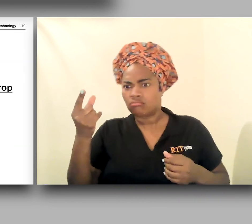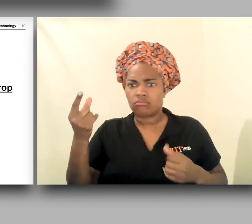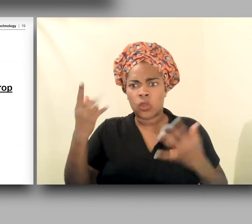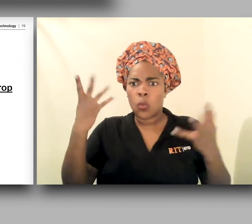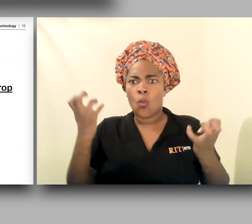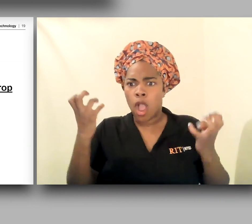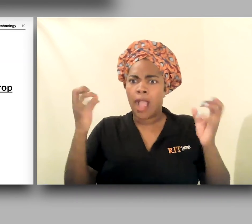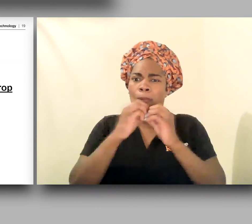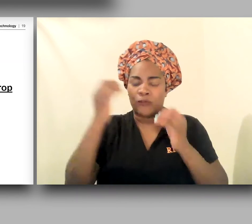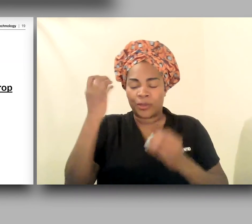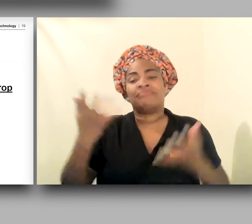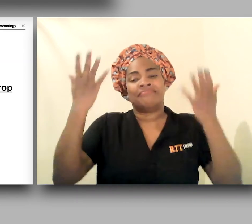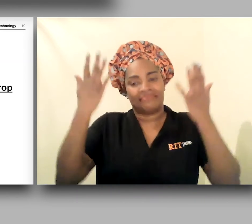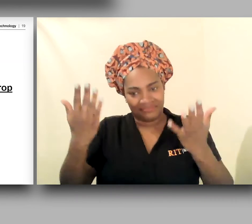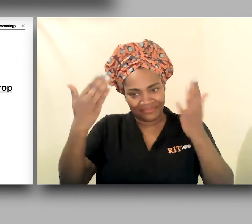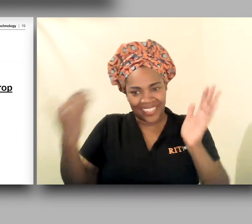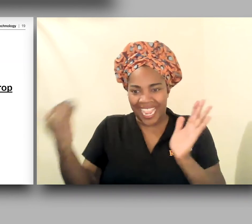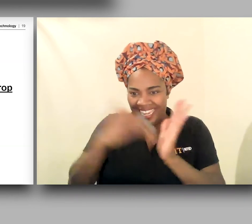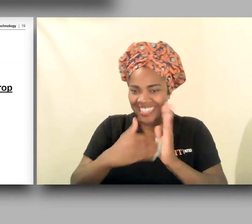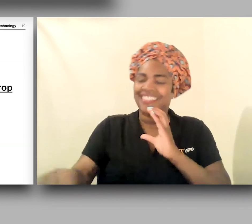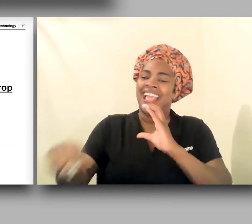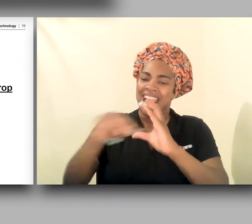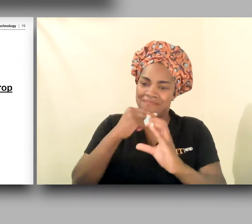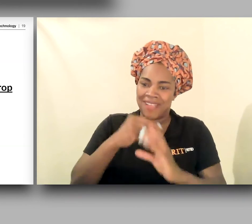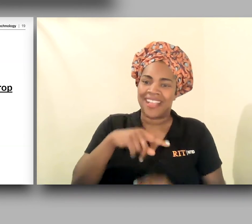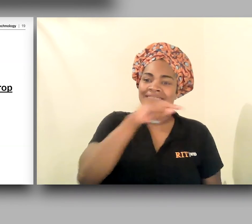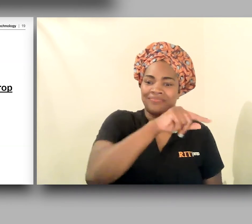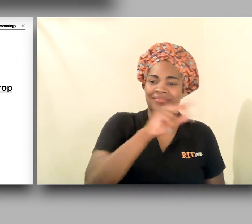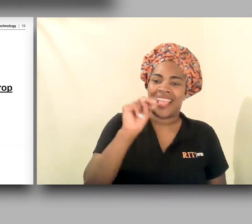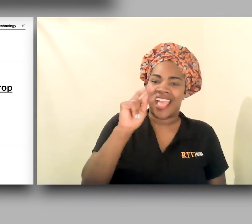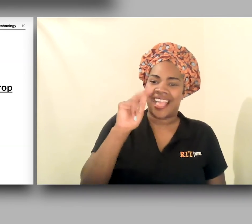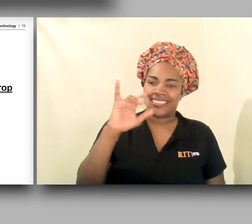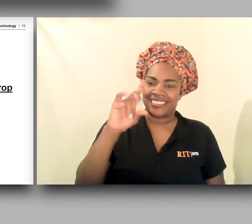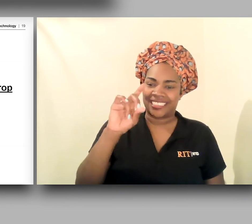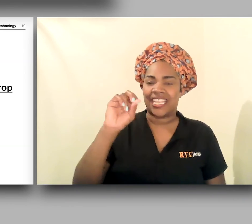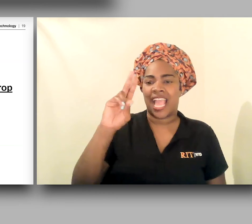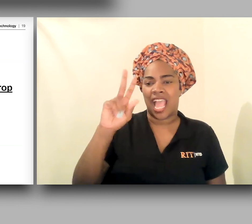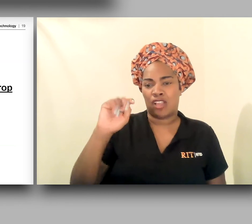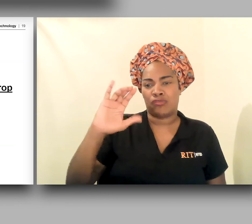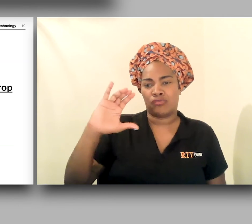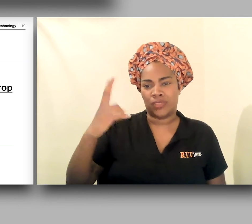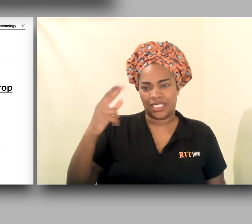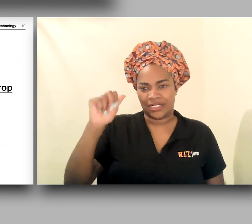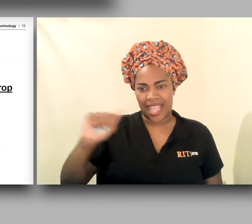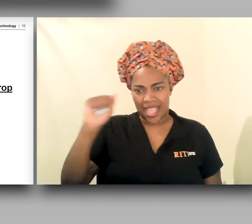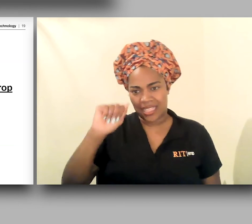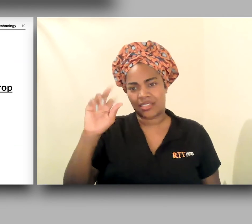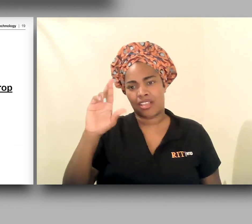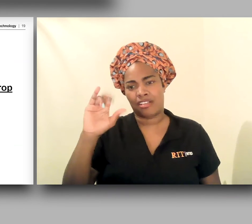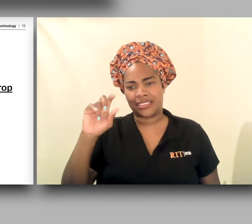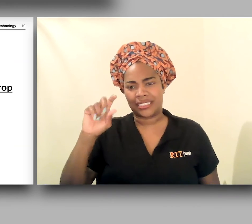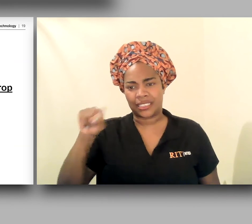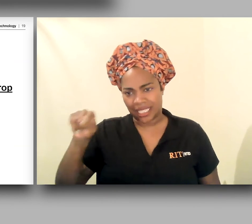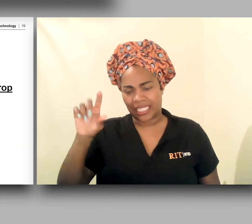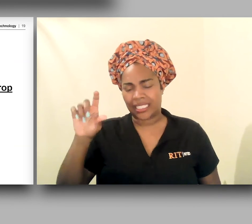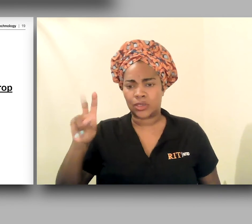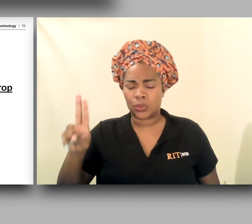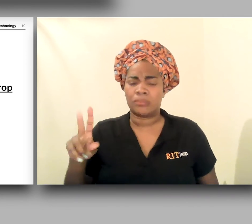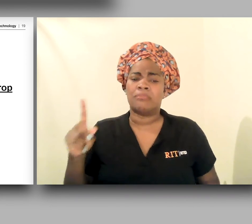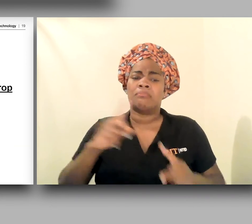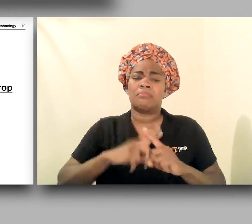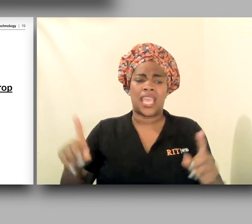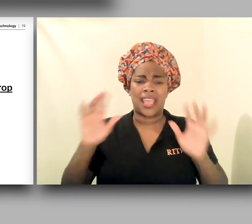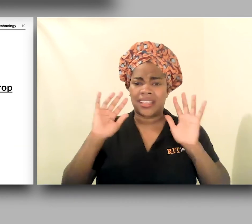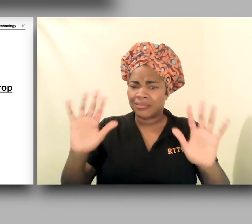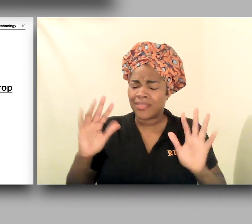Again, if you want well, it runs from July 23rd to the 28th. If you have any questions about when to apply or when you should